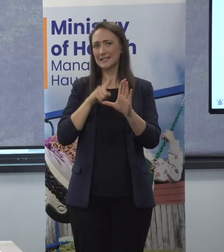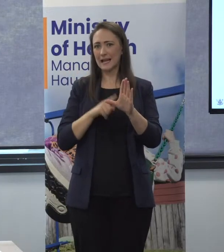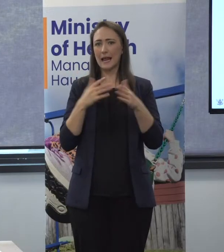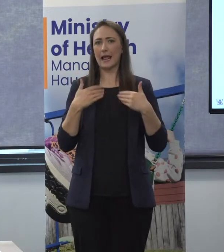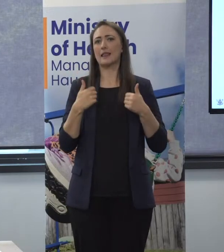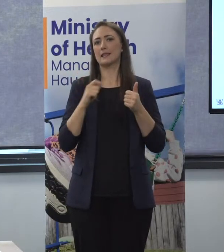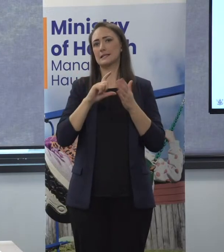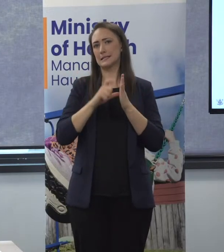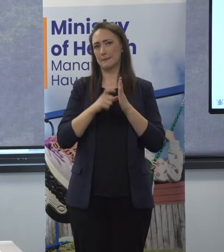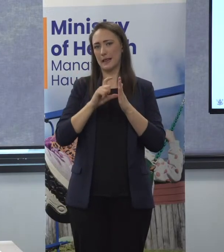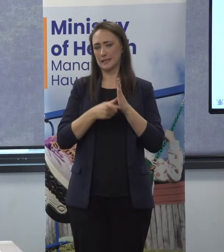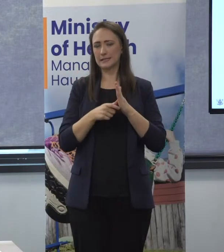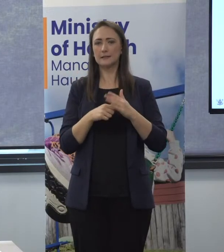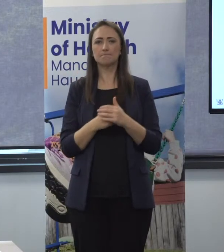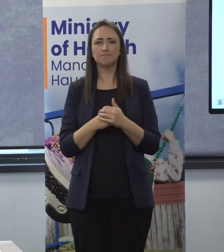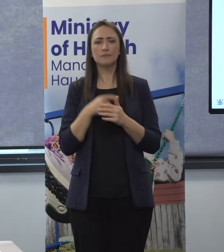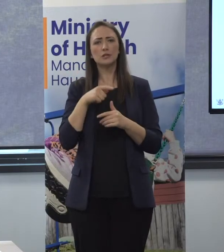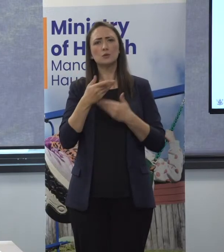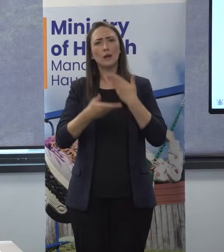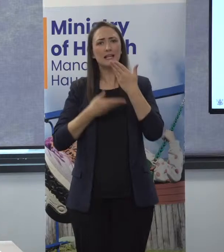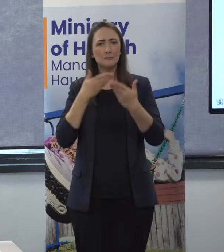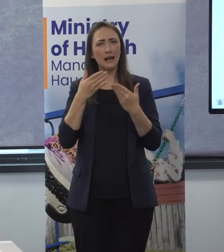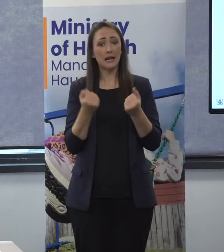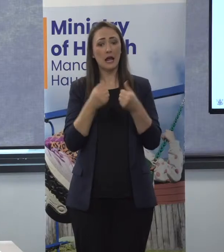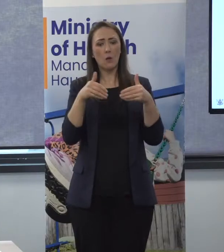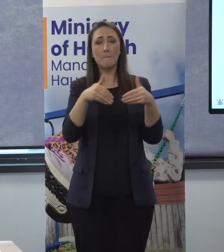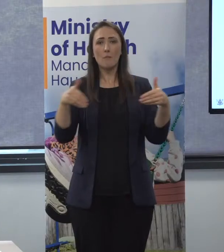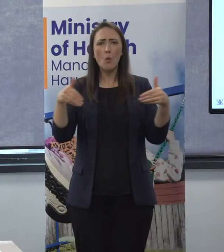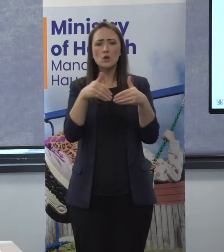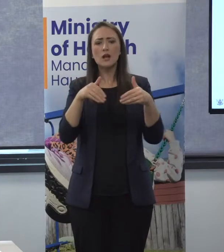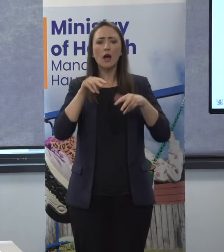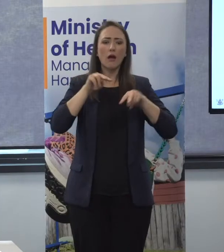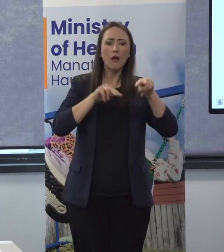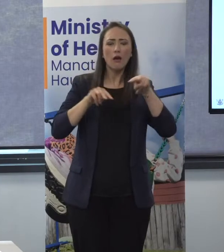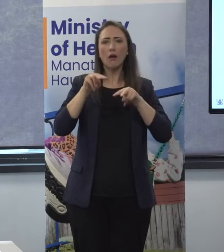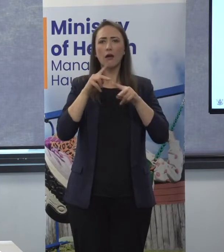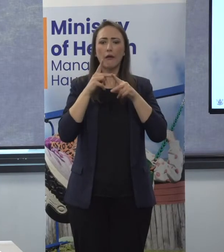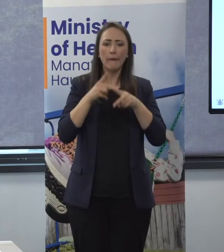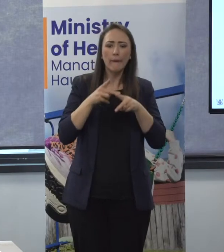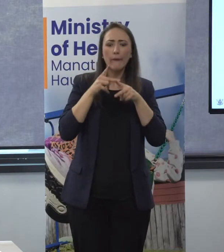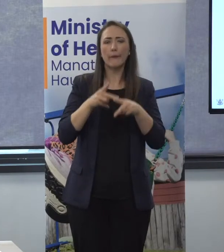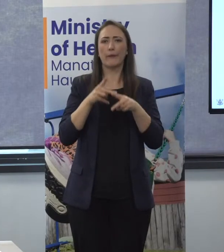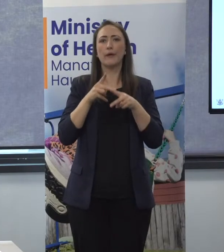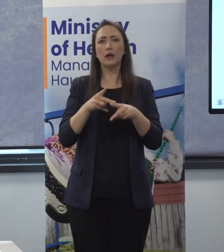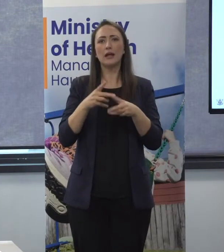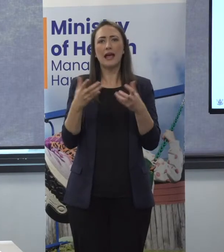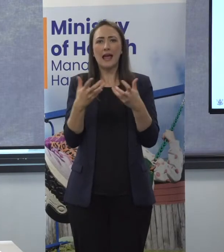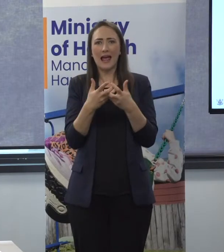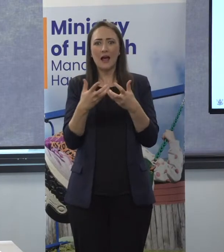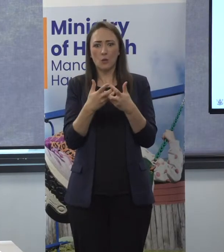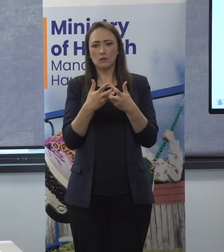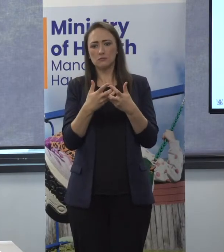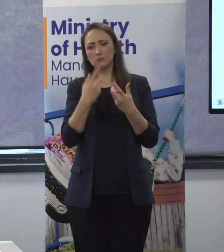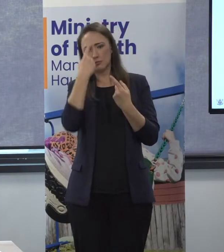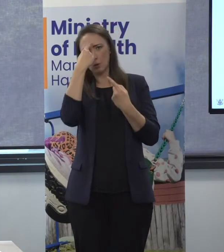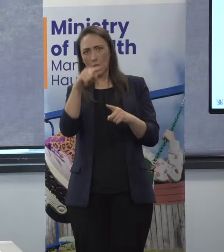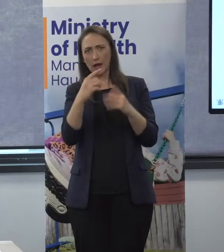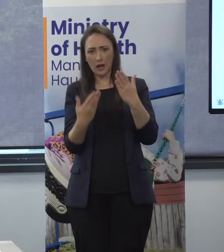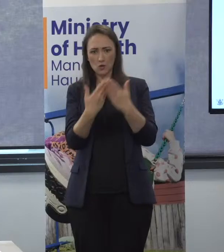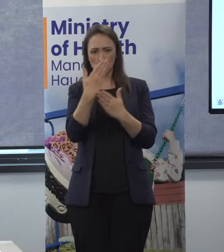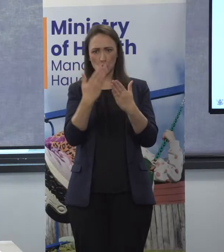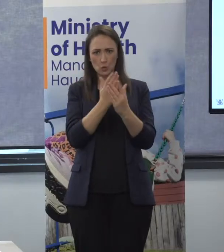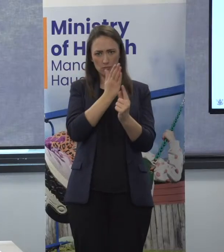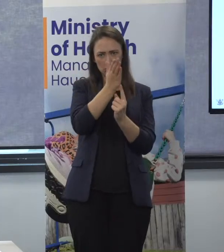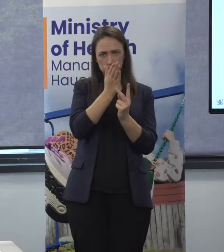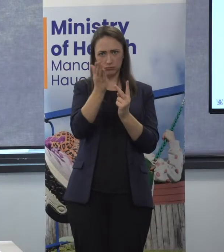with a discussion of our border and post-border variant surveillance approach, which is so fundamental to us detecting new variants